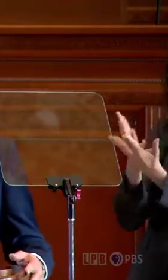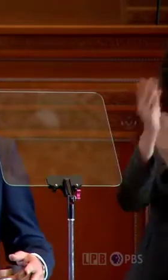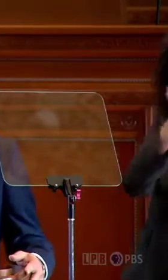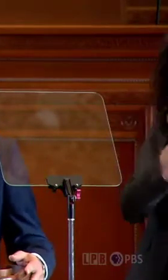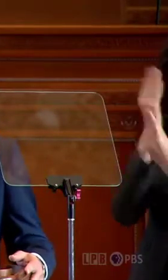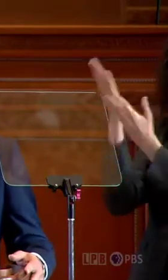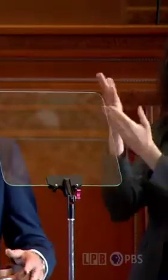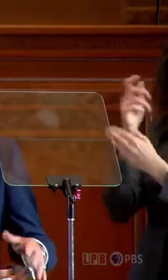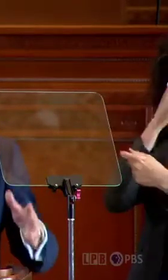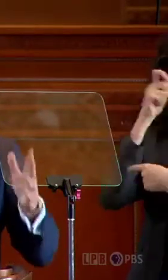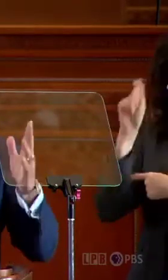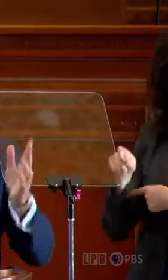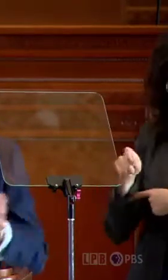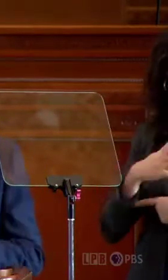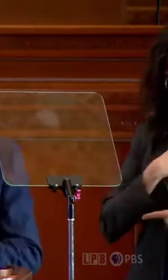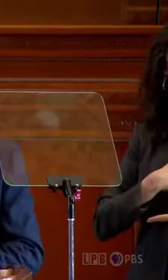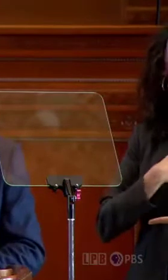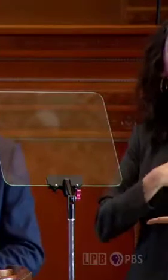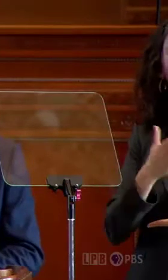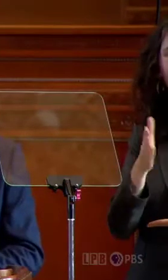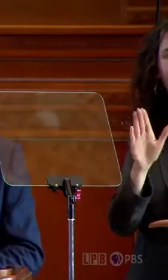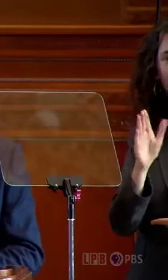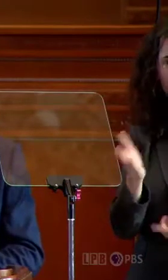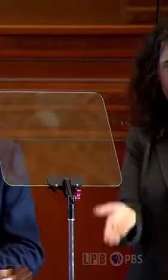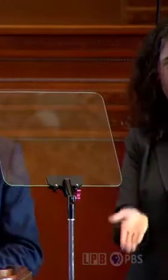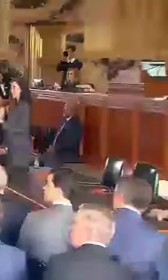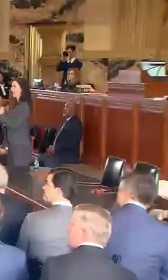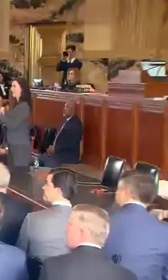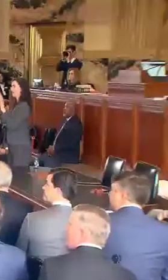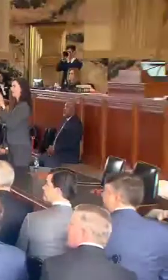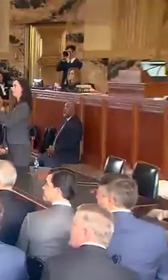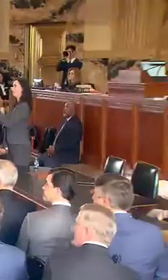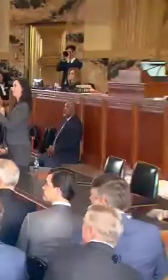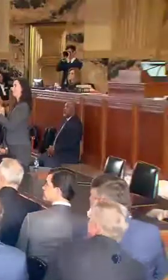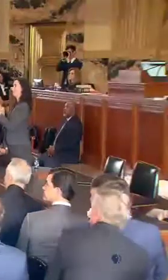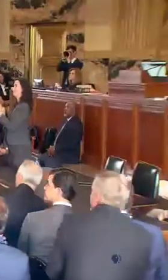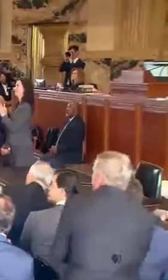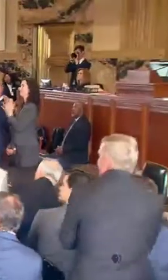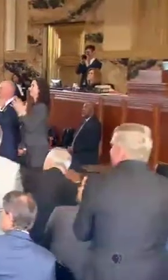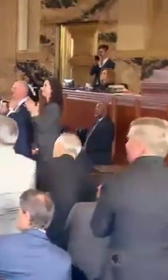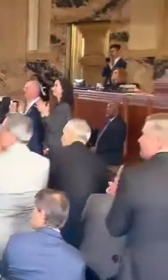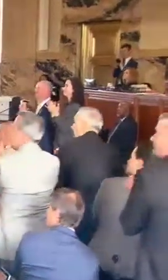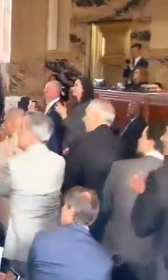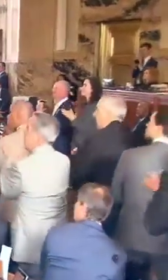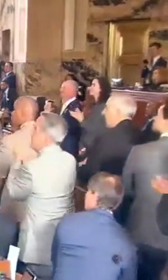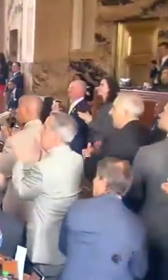Ukraine. Eddie, would you please stand and be recognized?